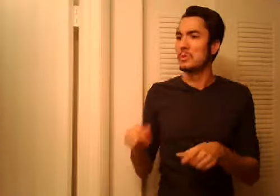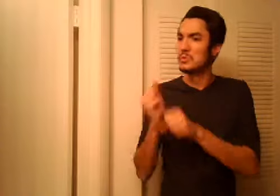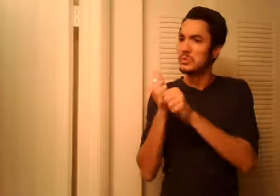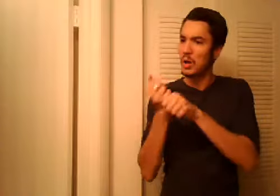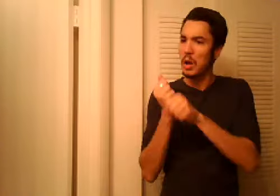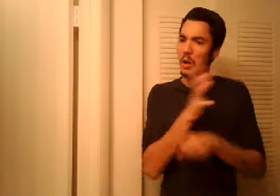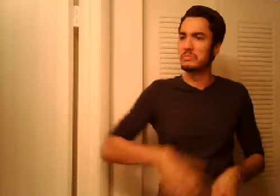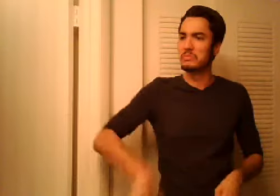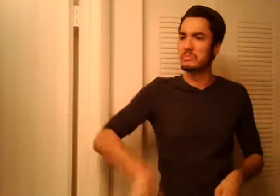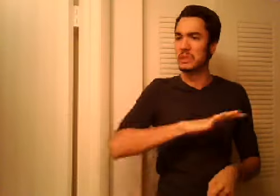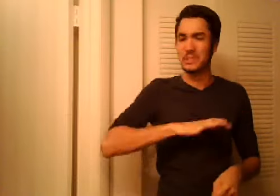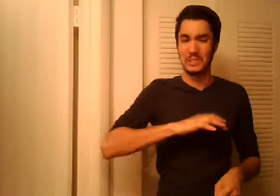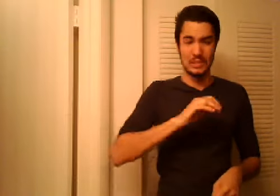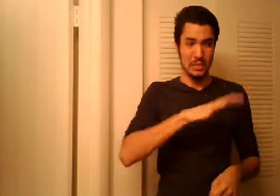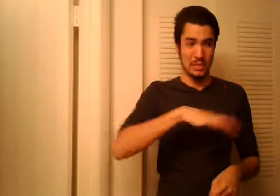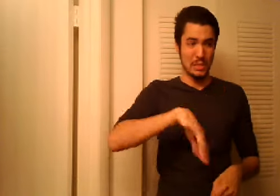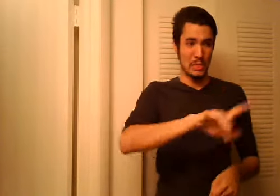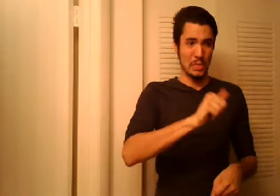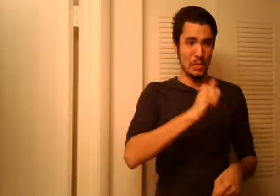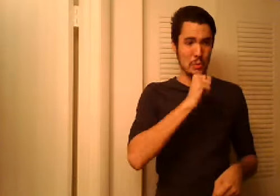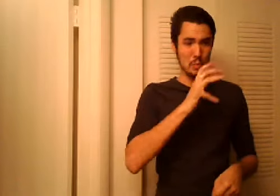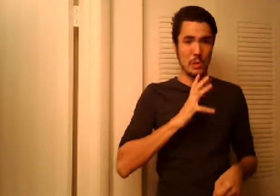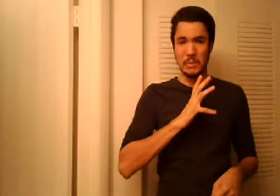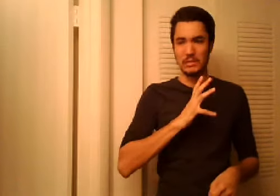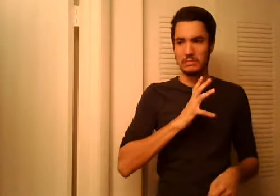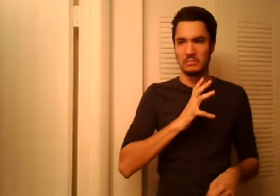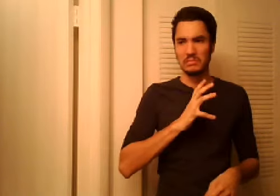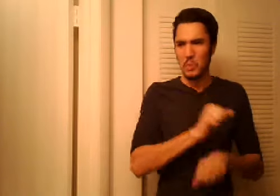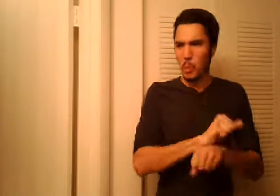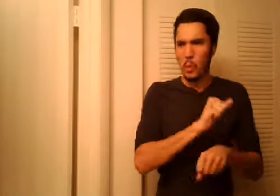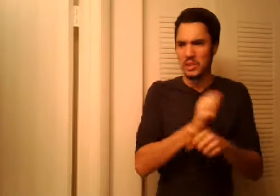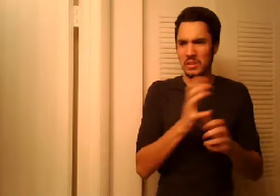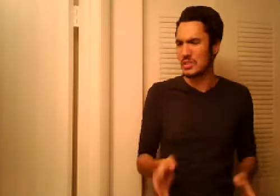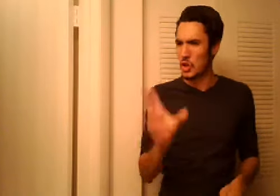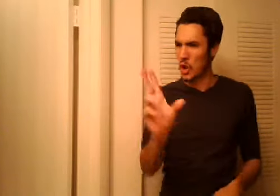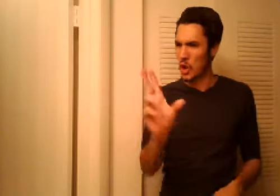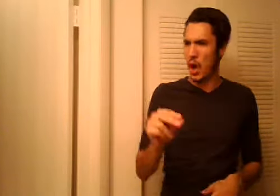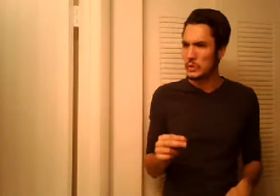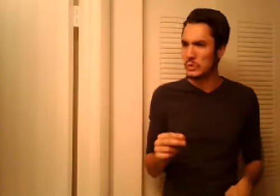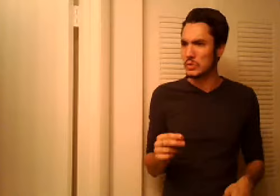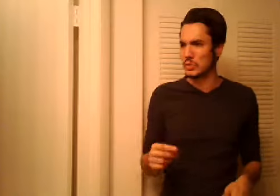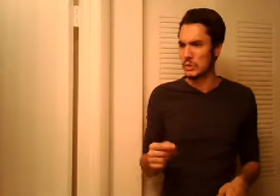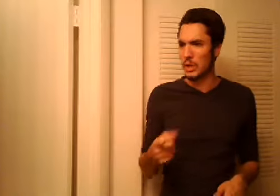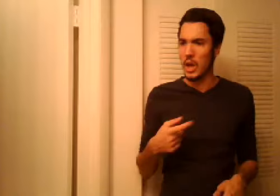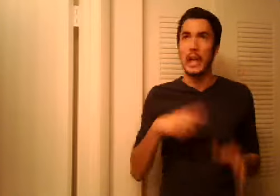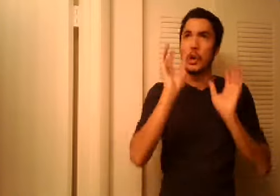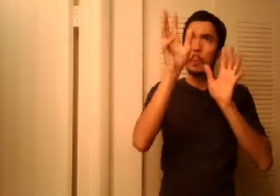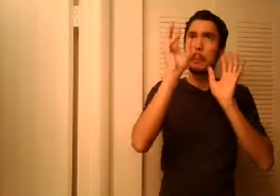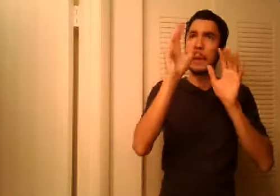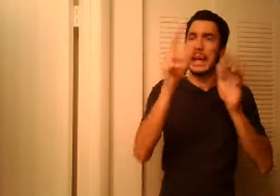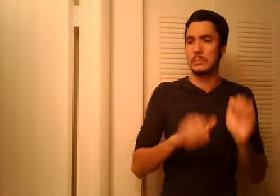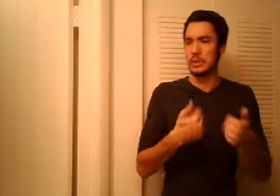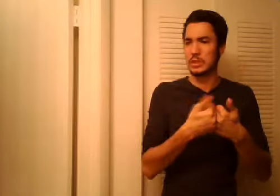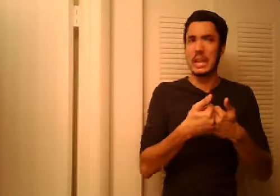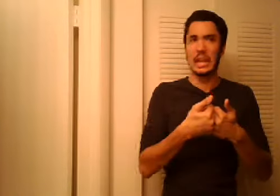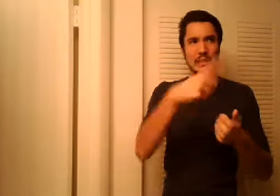those ladies don't see themselves as laborers. When I go to the basketball games. Right? These kids love playing basketball. They've